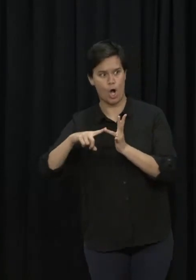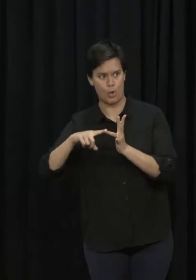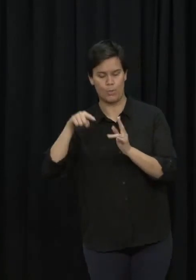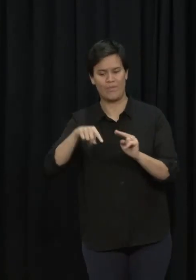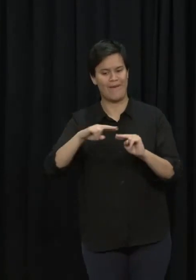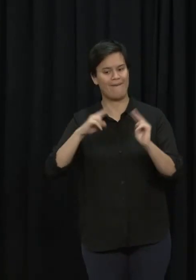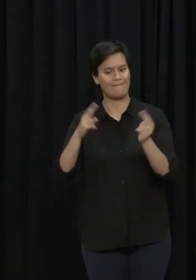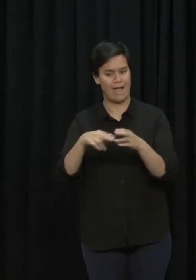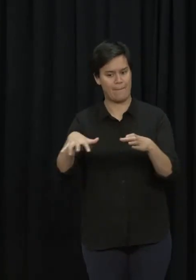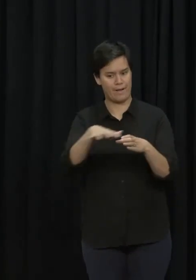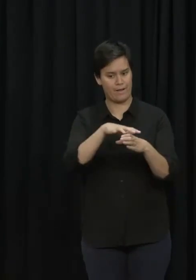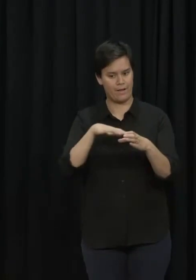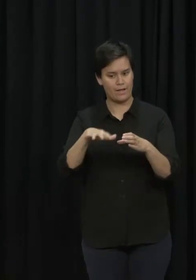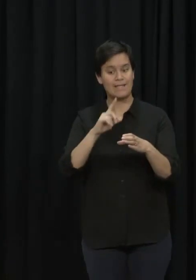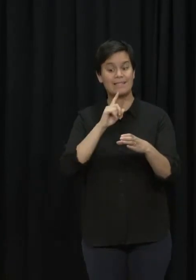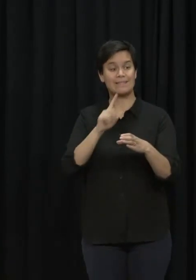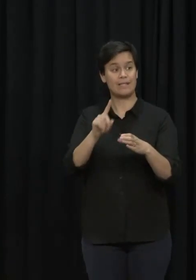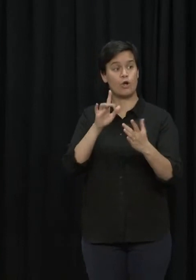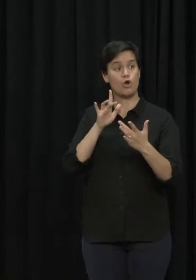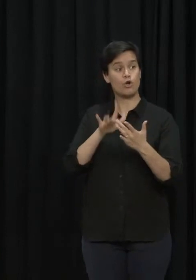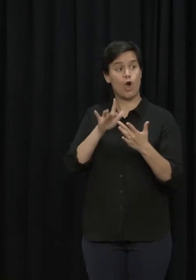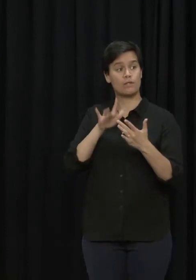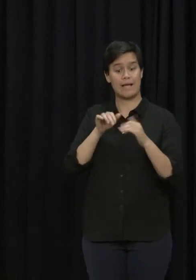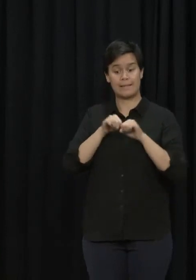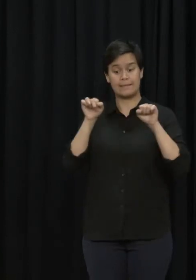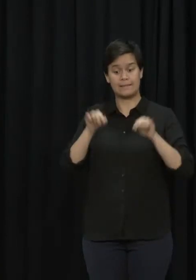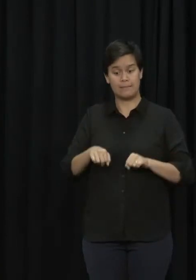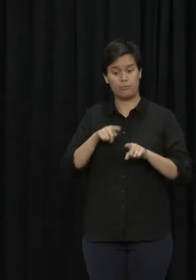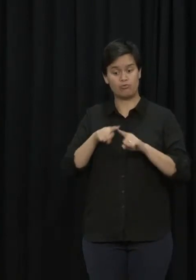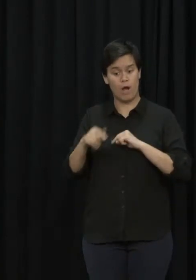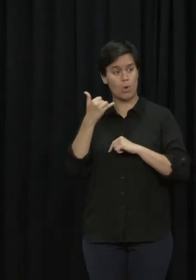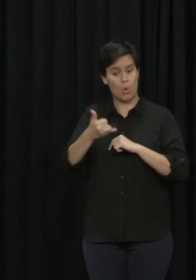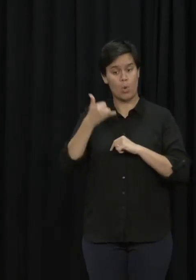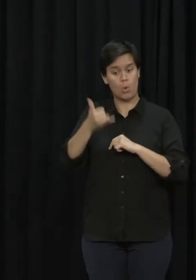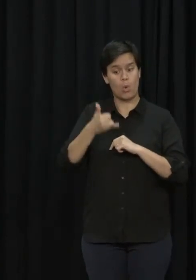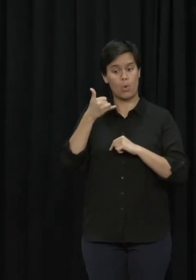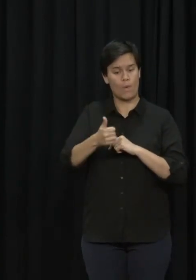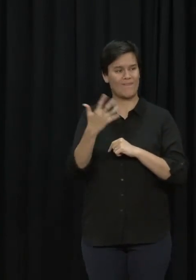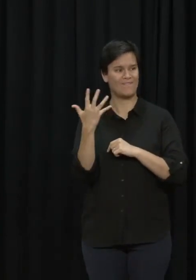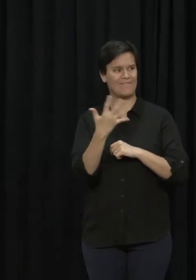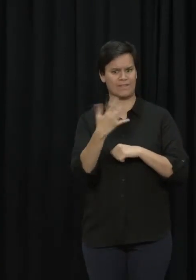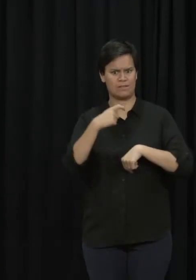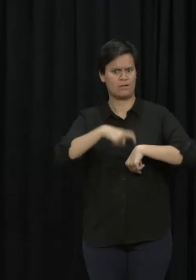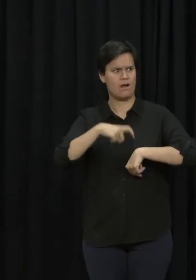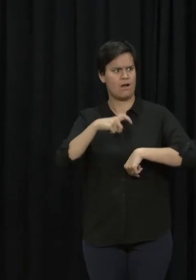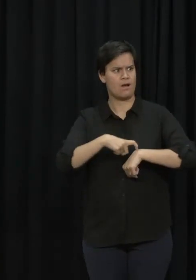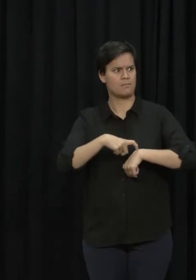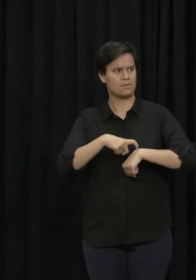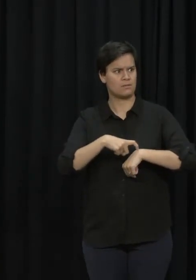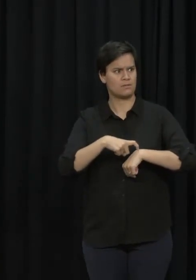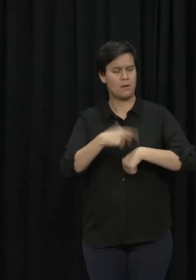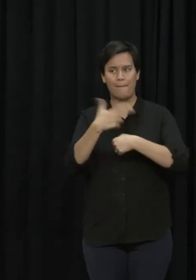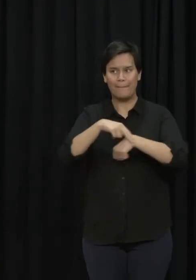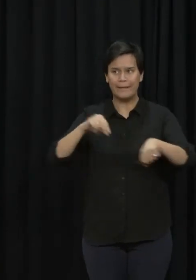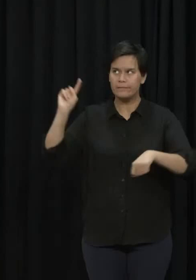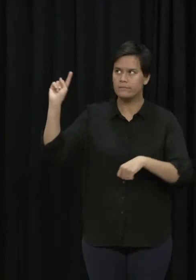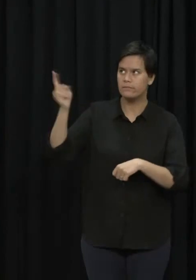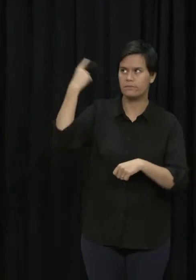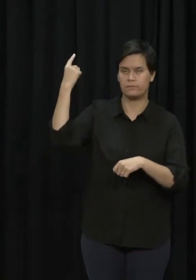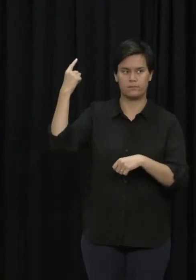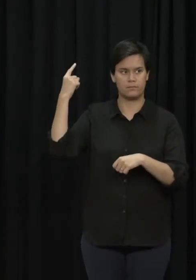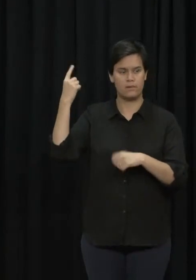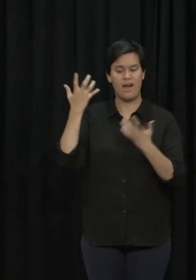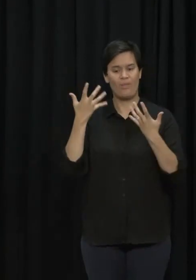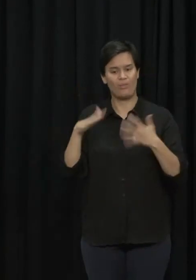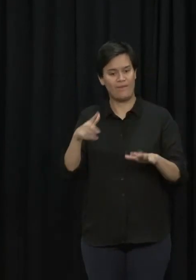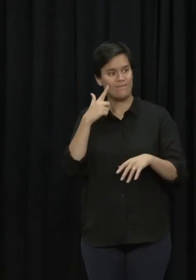said that contact tracers had tried to reach out to them about 15 times. They weren't able to reach them. Cops weren't brought in, and we eventually only found